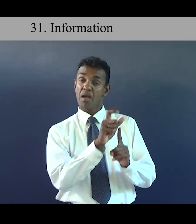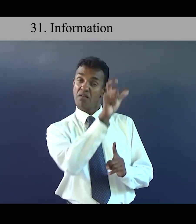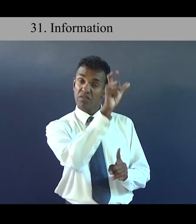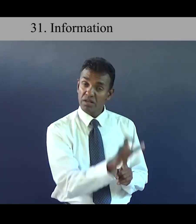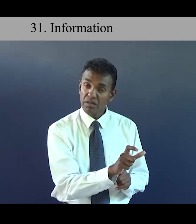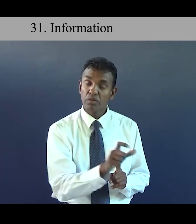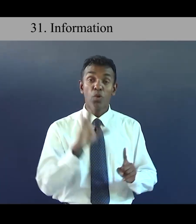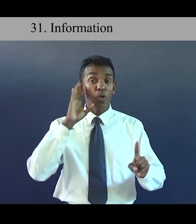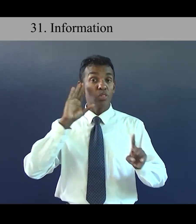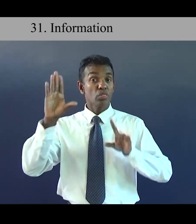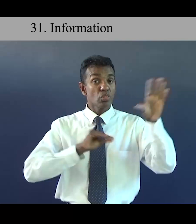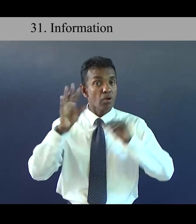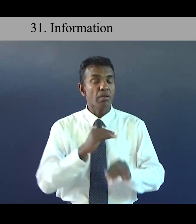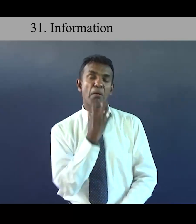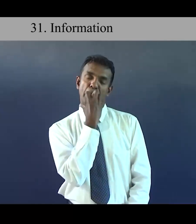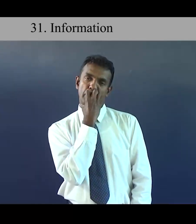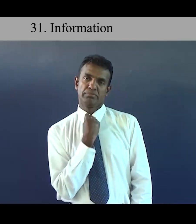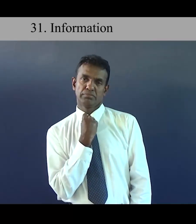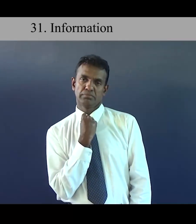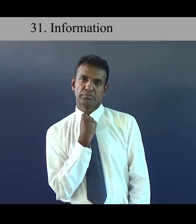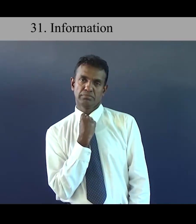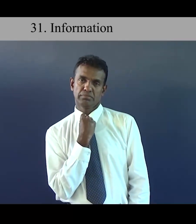the same as everyone else.